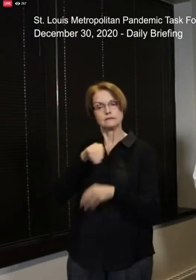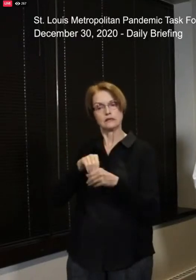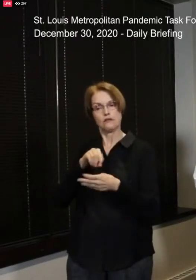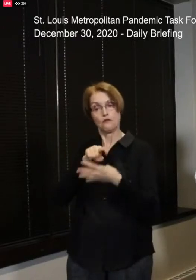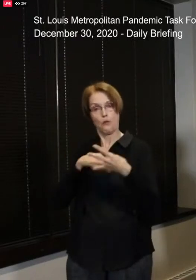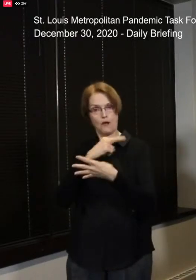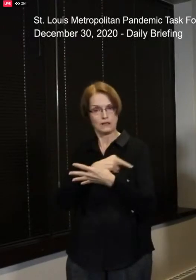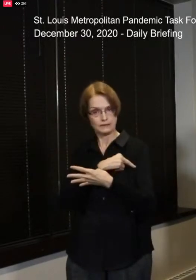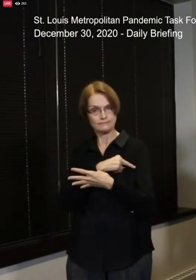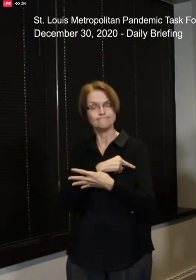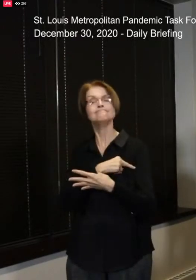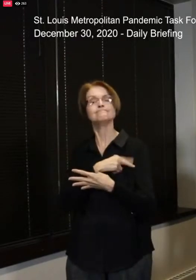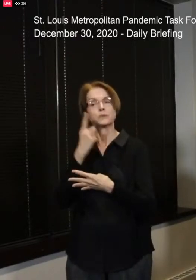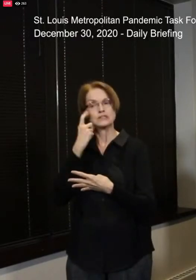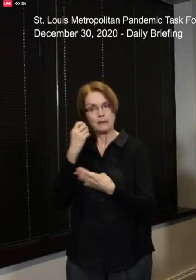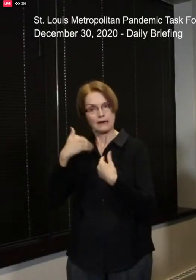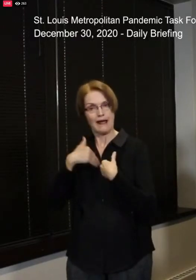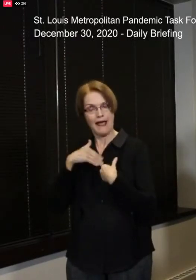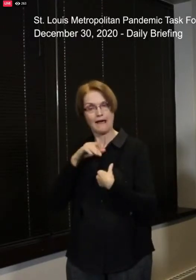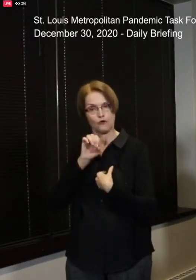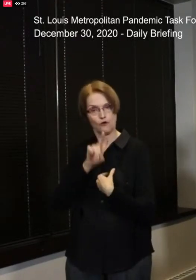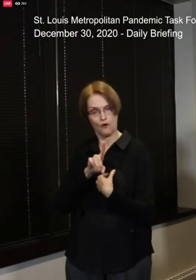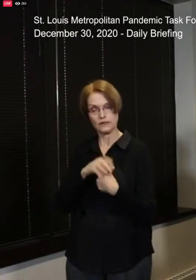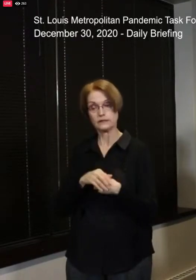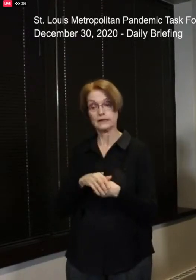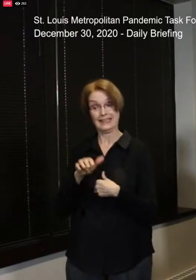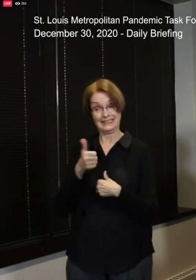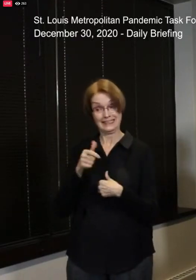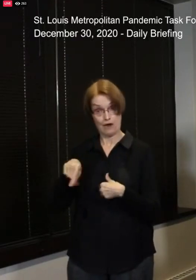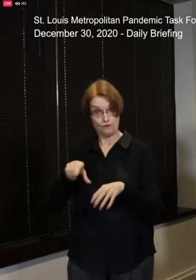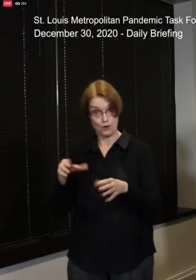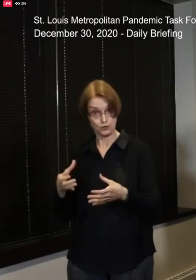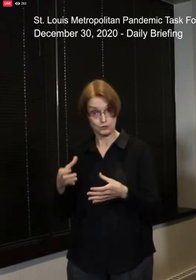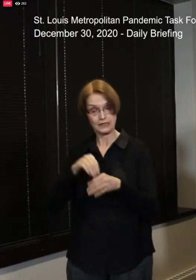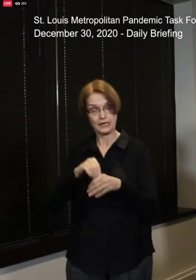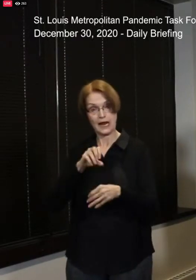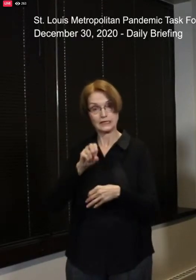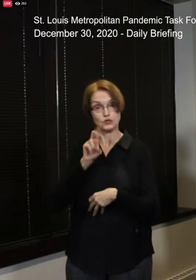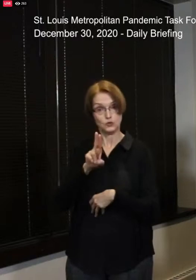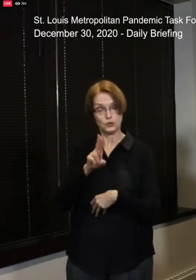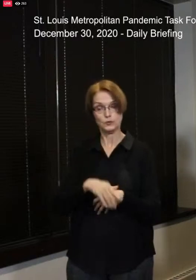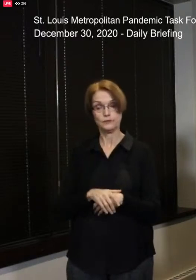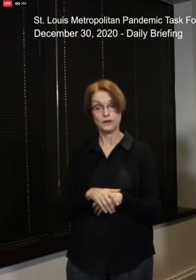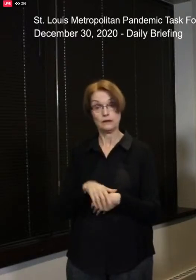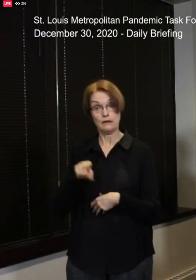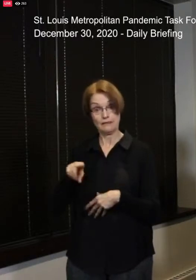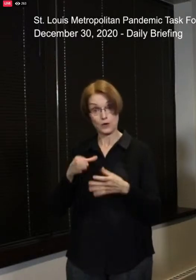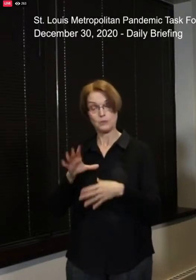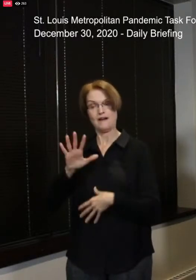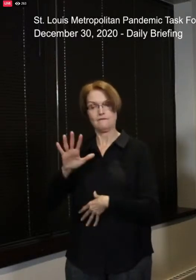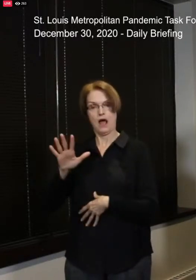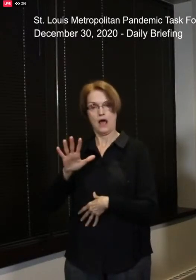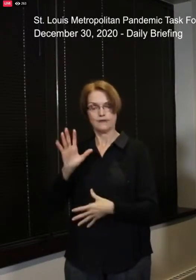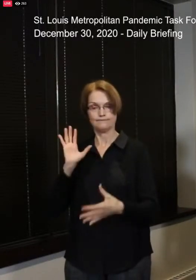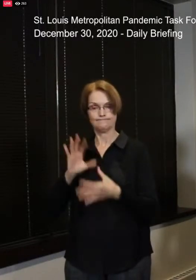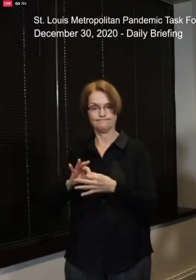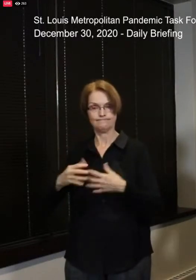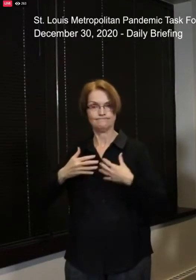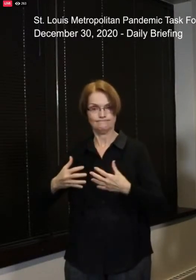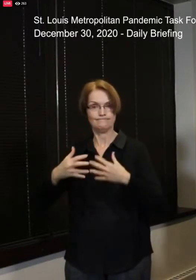hospitals with suspected COVID, 10 suspected COVID patients in our intensive care units, and 5 on